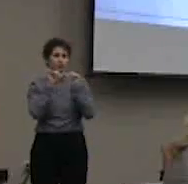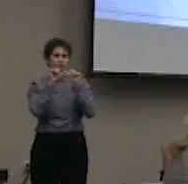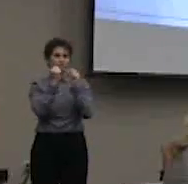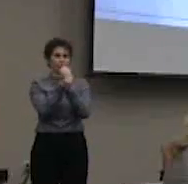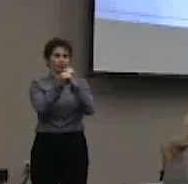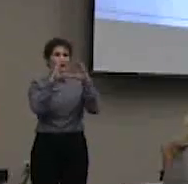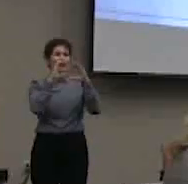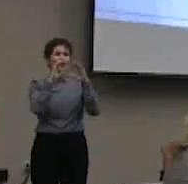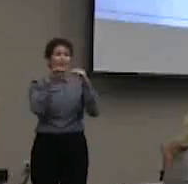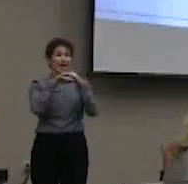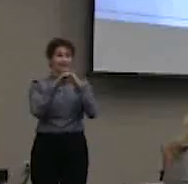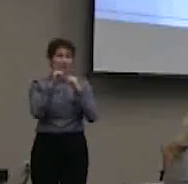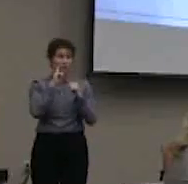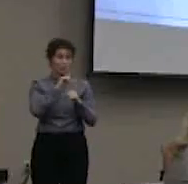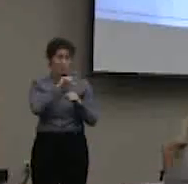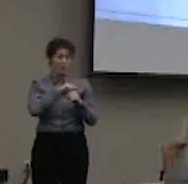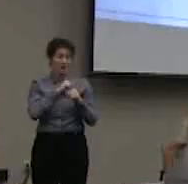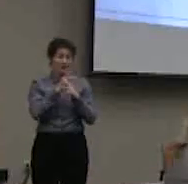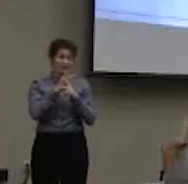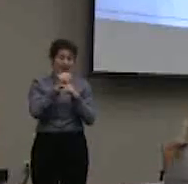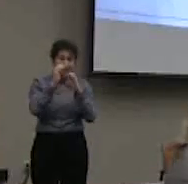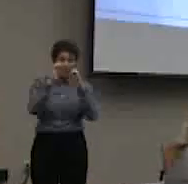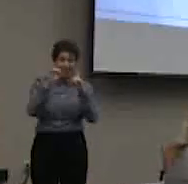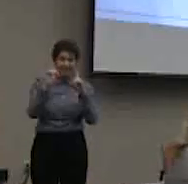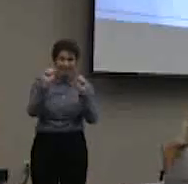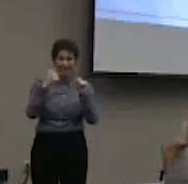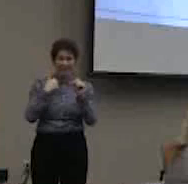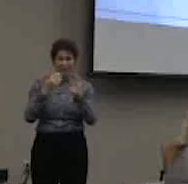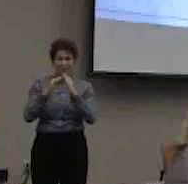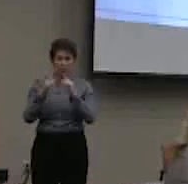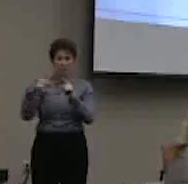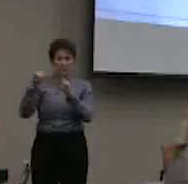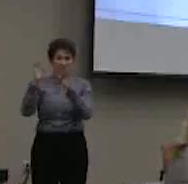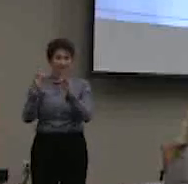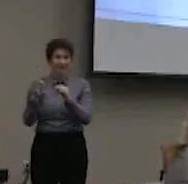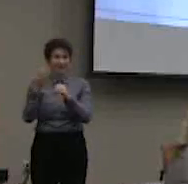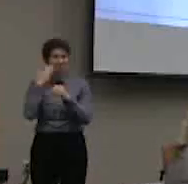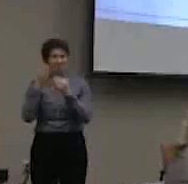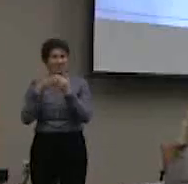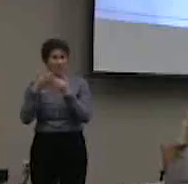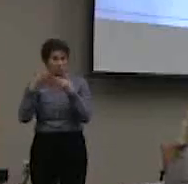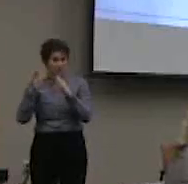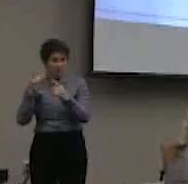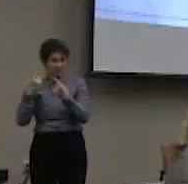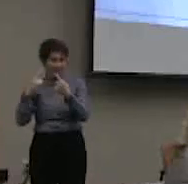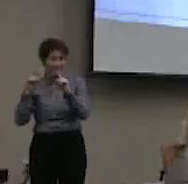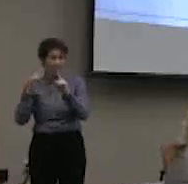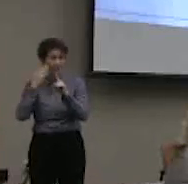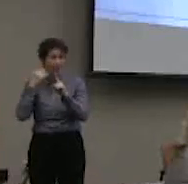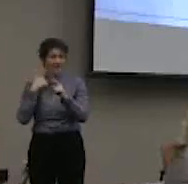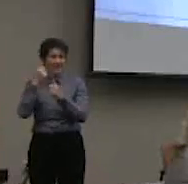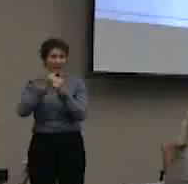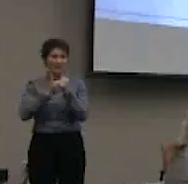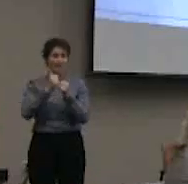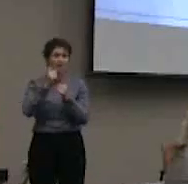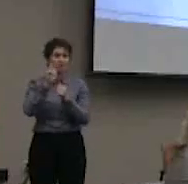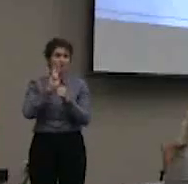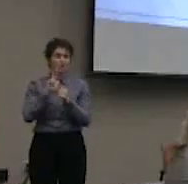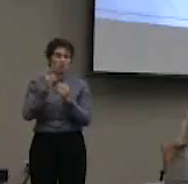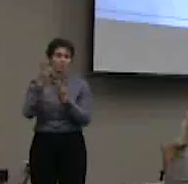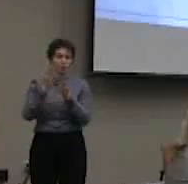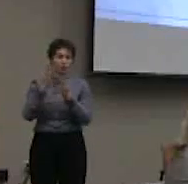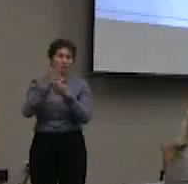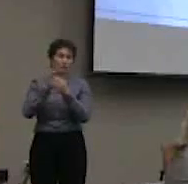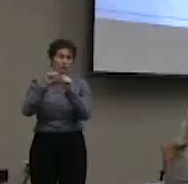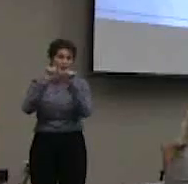you could have a community that decides, you know, the easiest way to get there is to have every three-year-old served in the school system. That's the easiest way